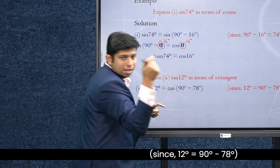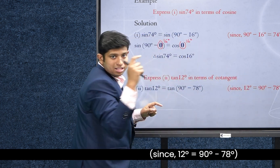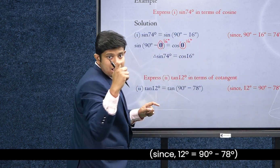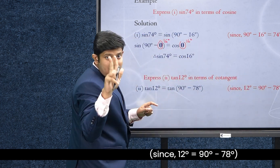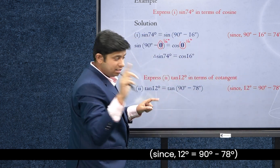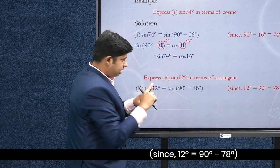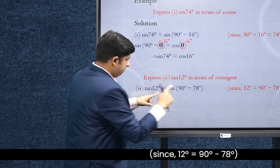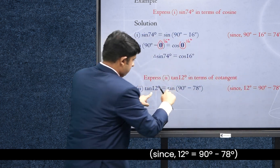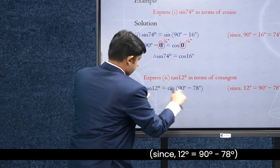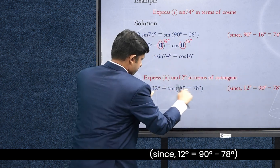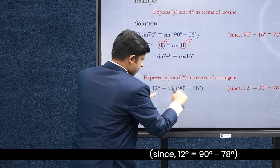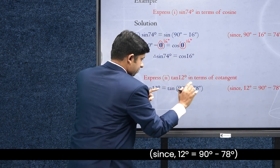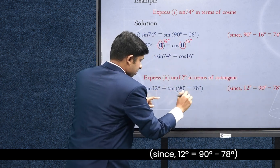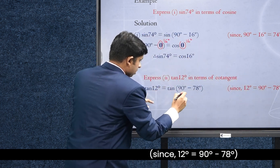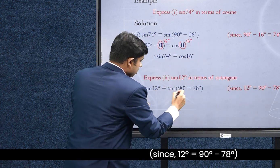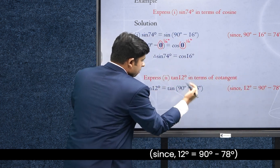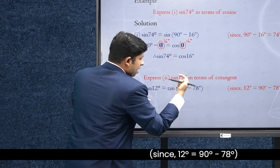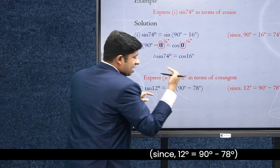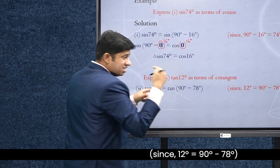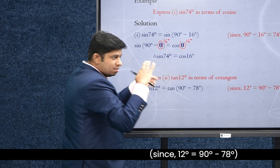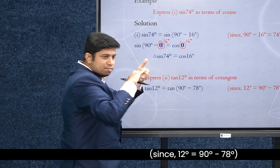is equal to 90 degrees minus 78 degrees.